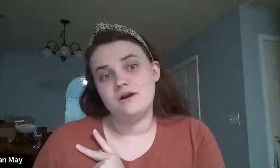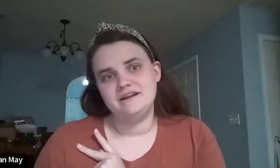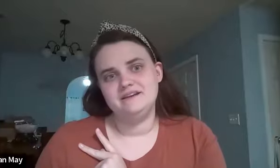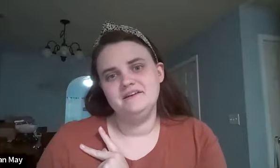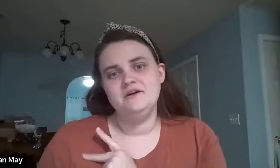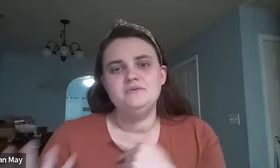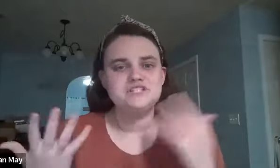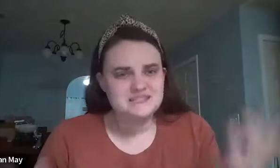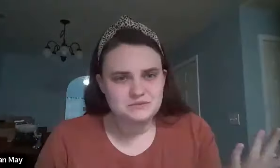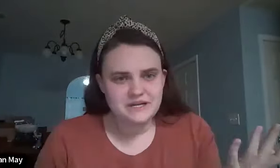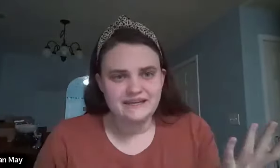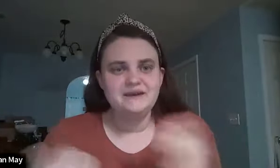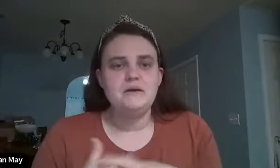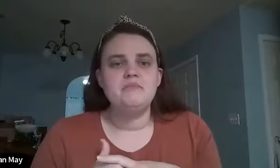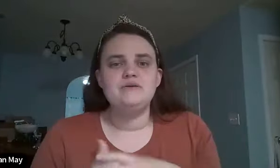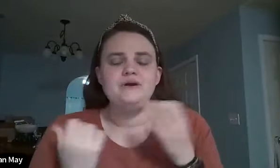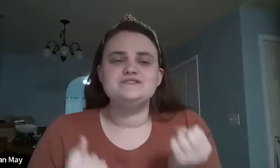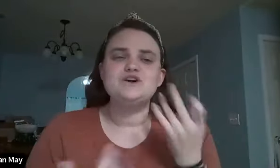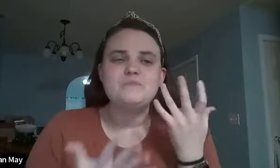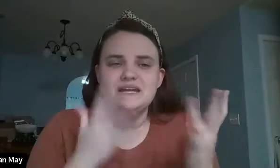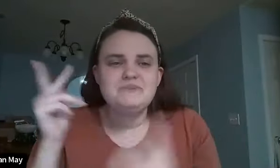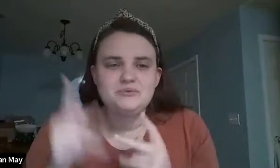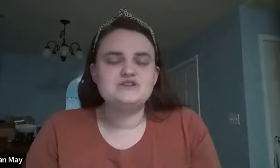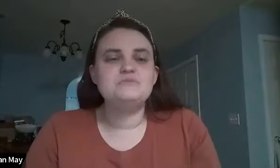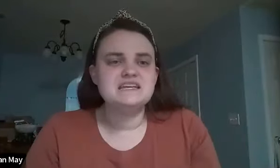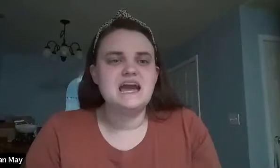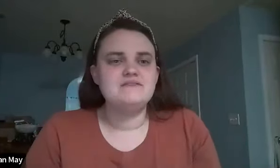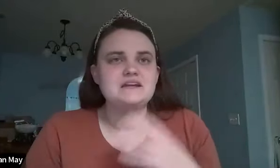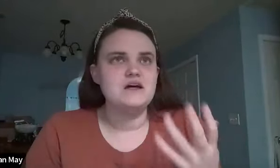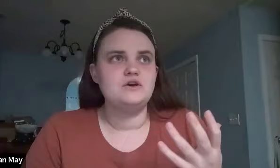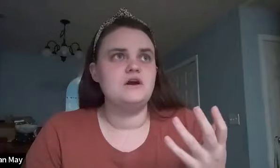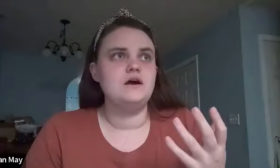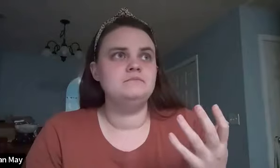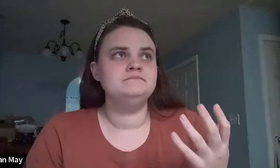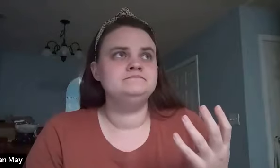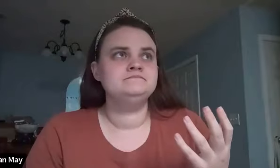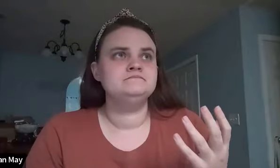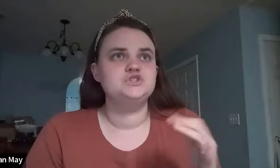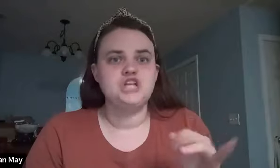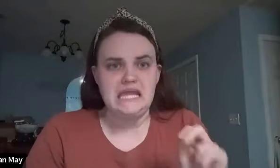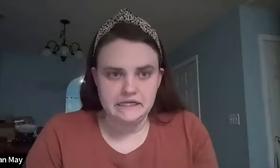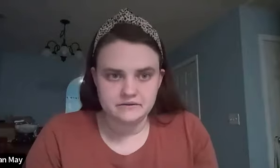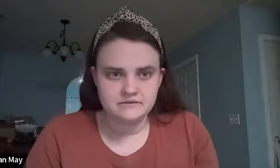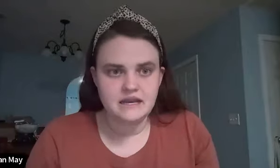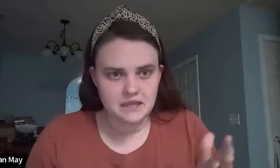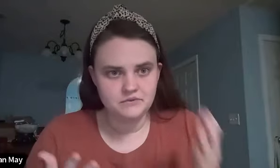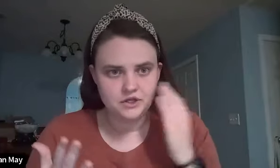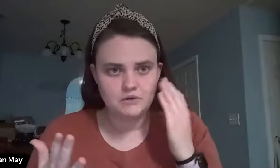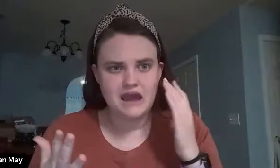kind-hearted, which is sweet. But you have so many people. It's almost like having another Jane name, not